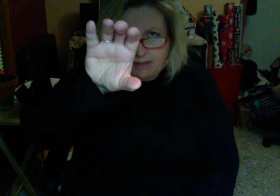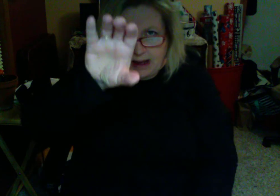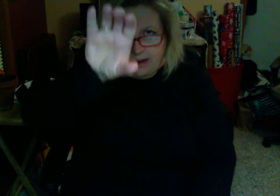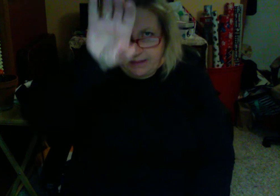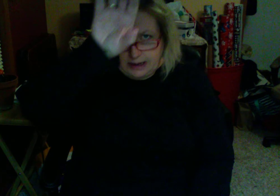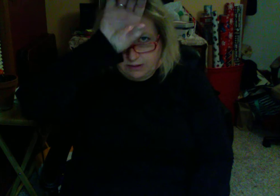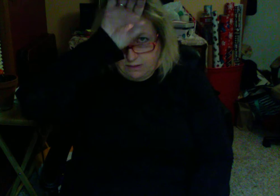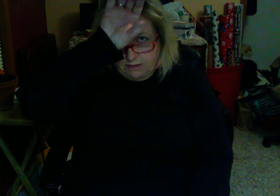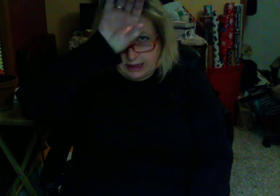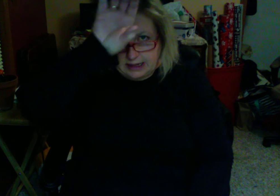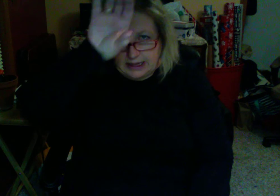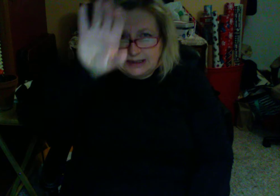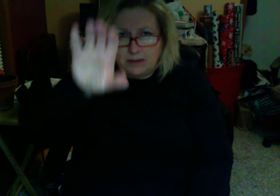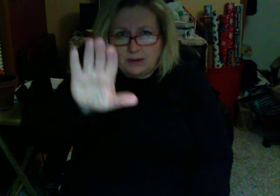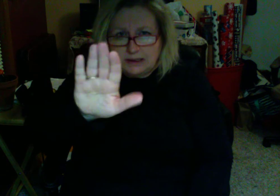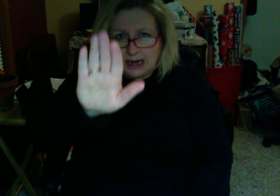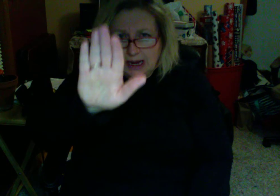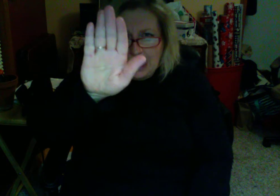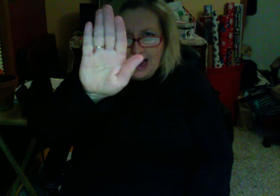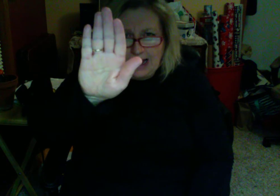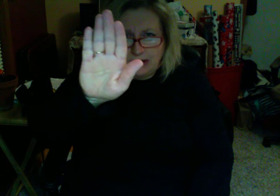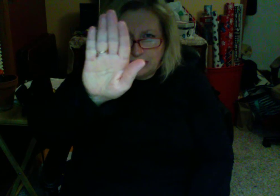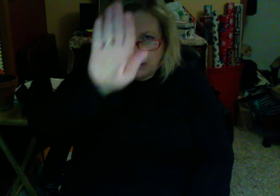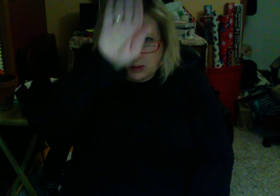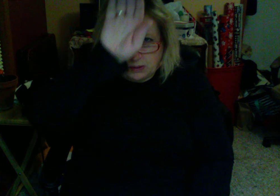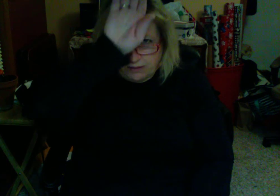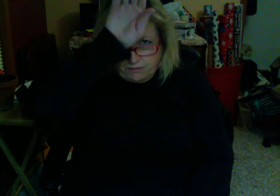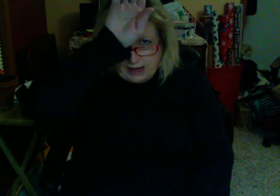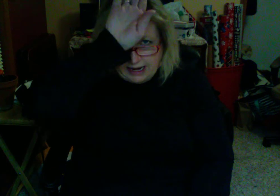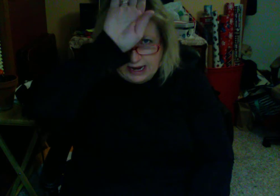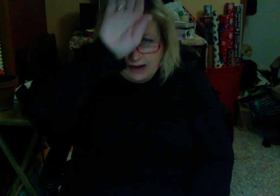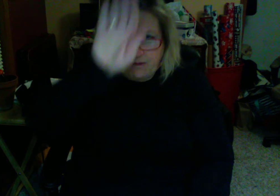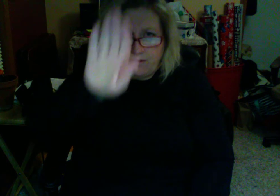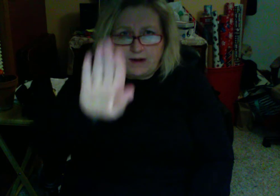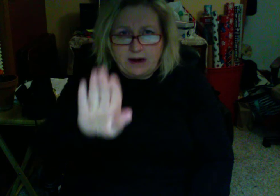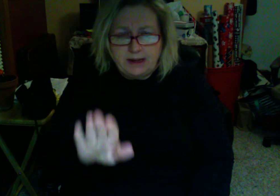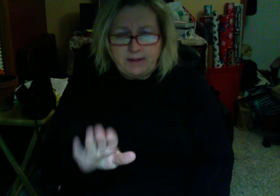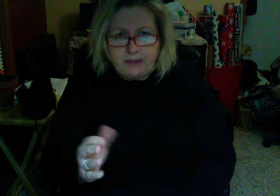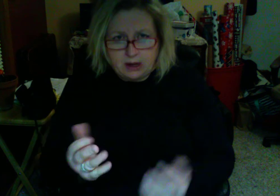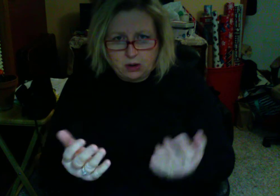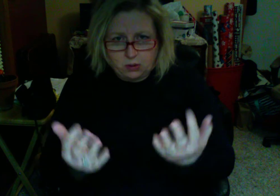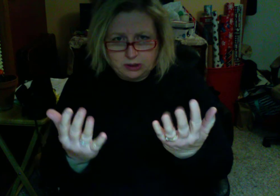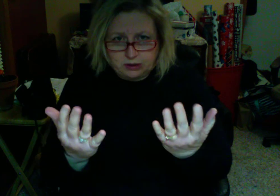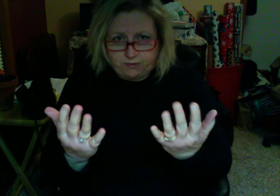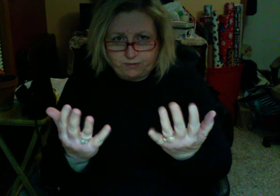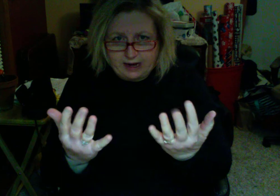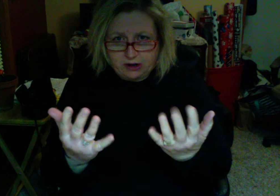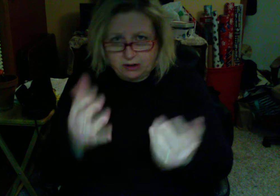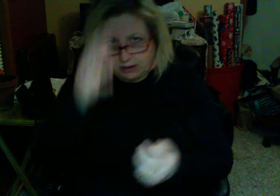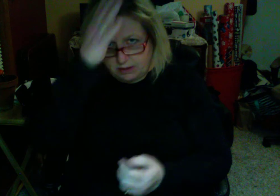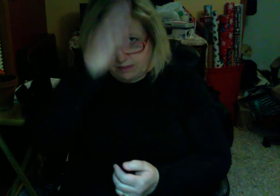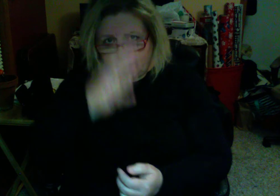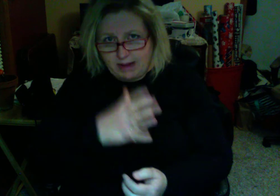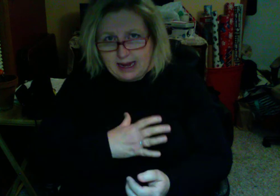up here like this almost. I learned it more with a flat hand, fireman, or you could do fireman